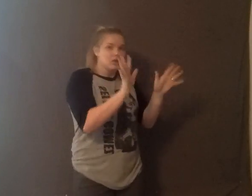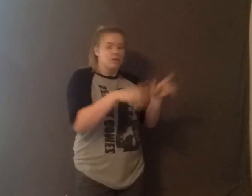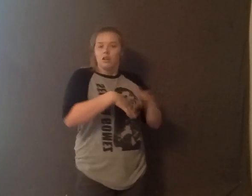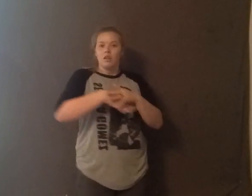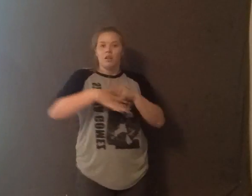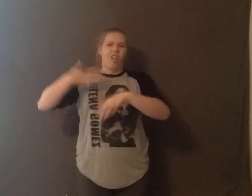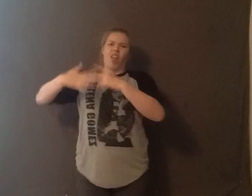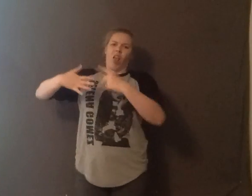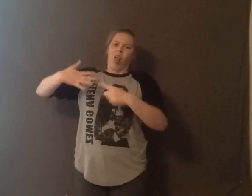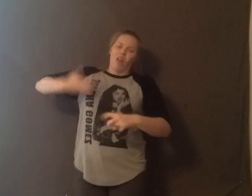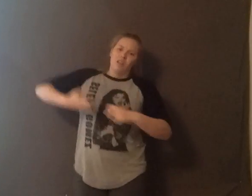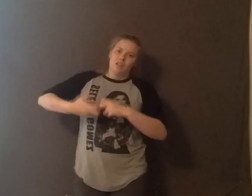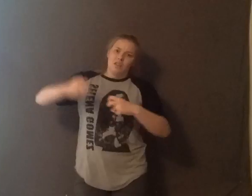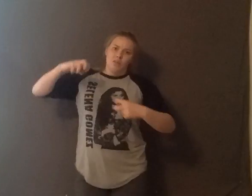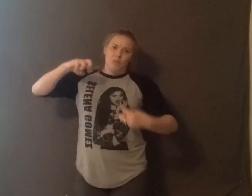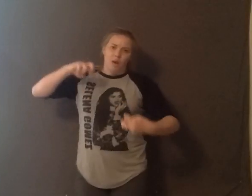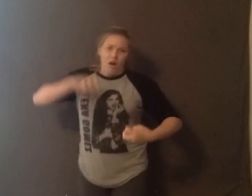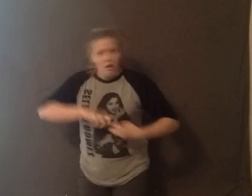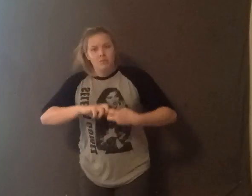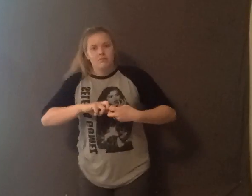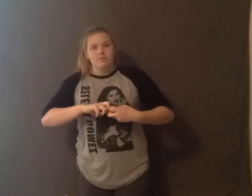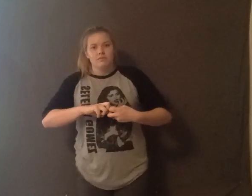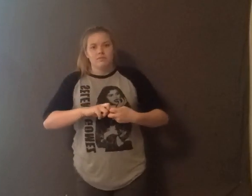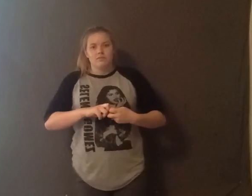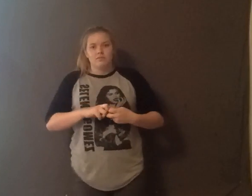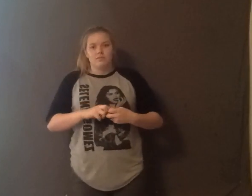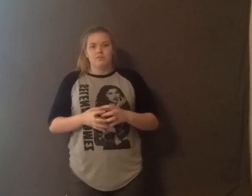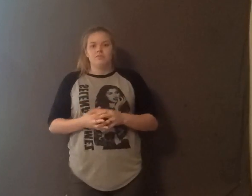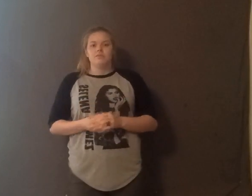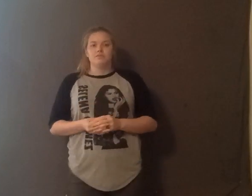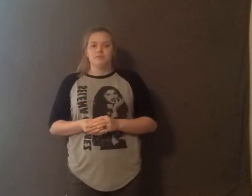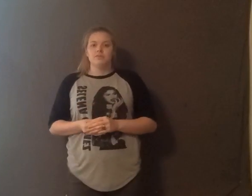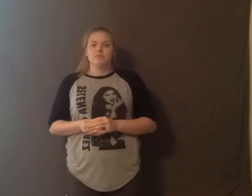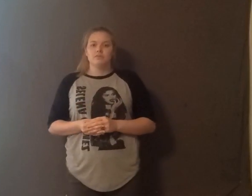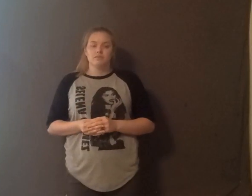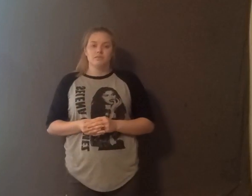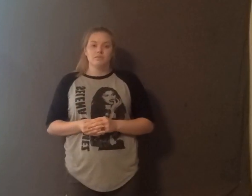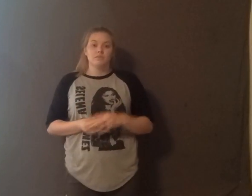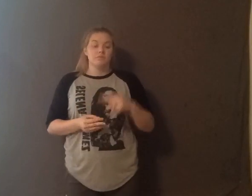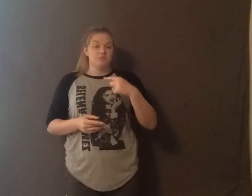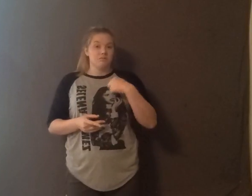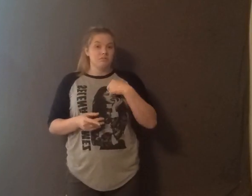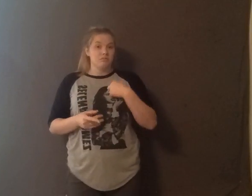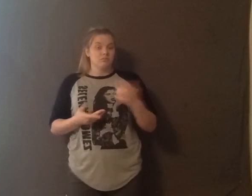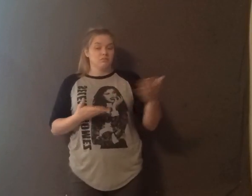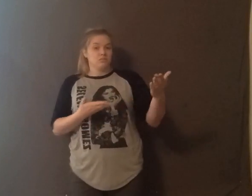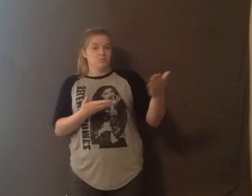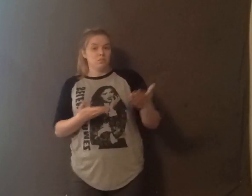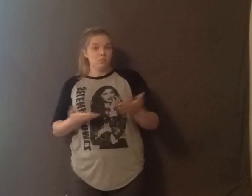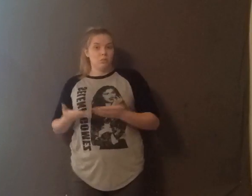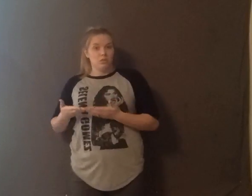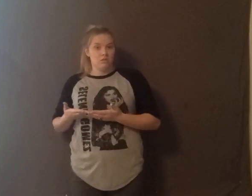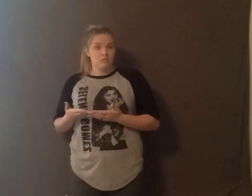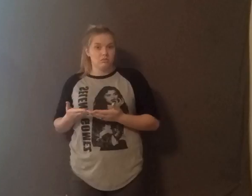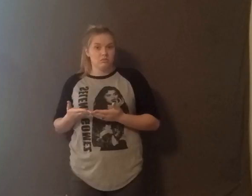upon their heads, and they would essentially disappear as organizations. This one time I got invited to a charity fundraiser for the American Diabetes